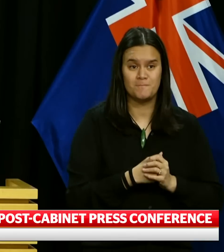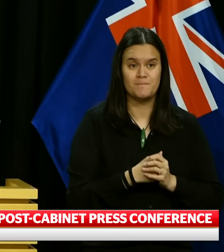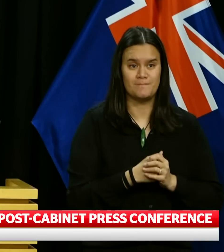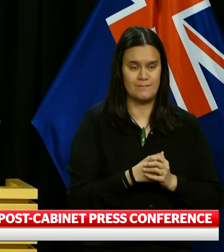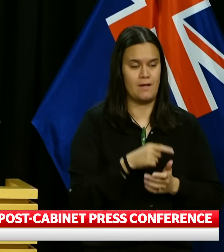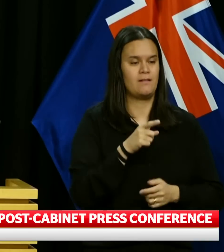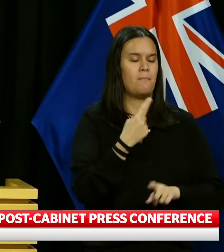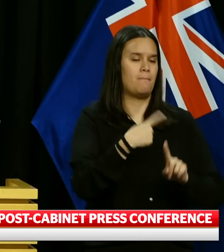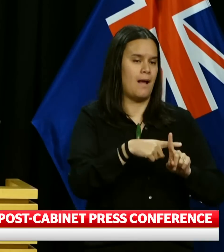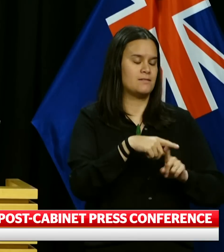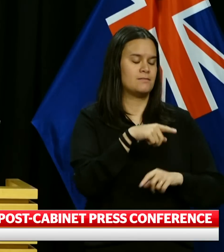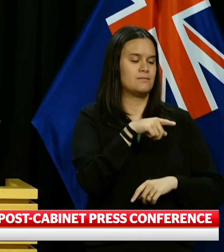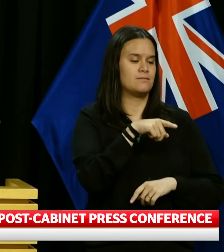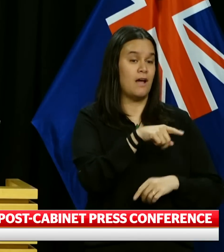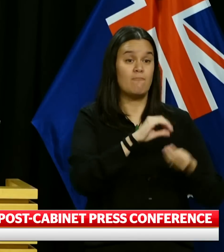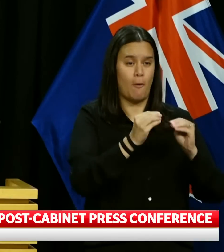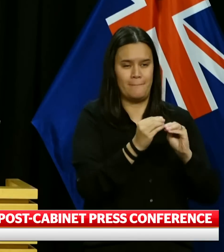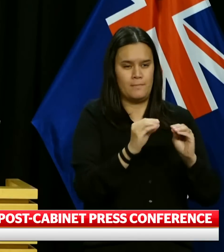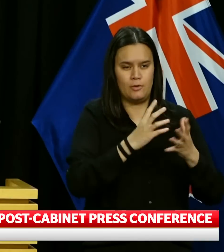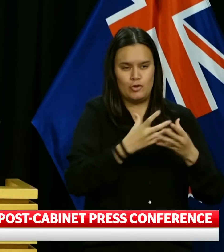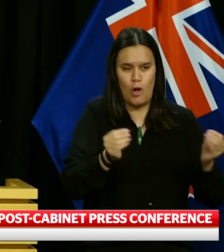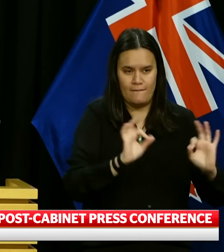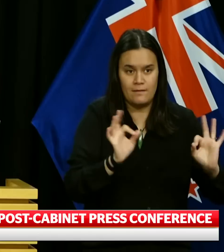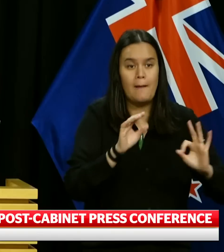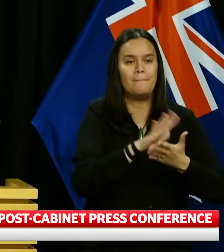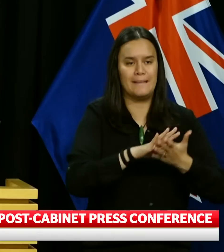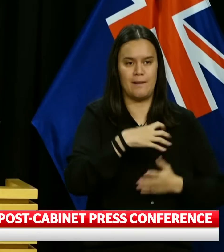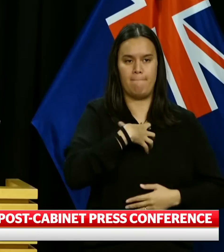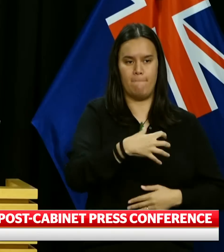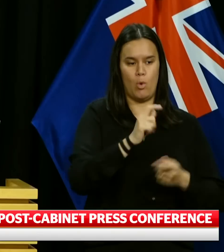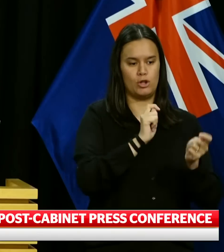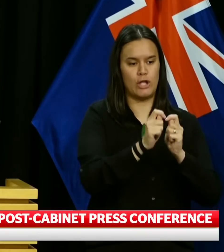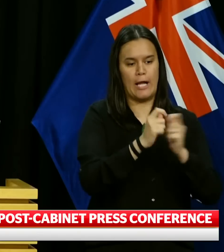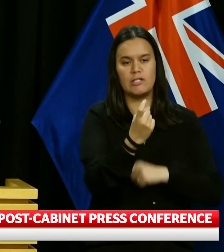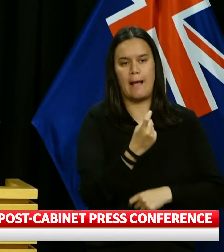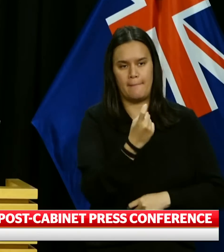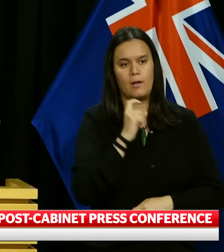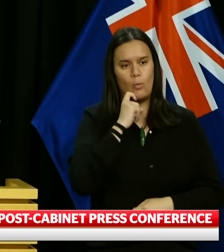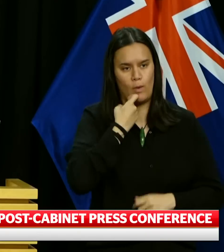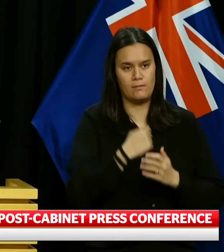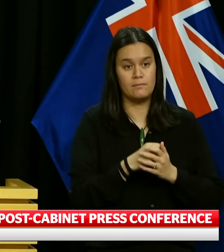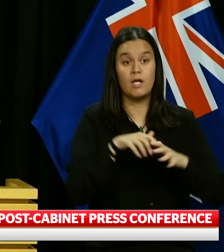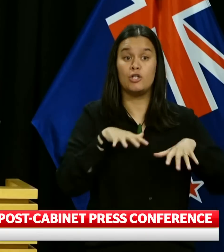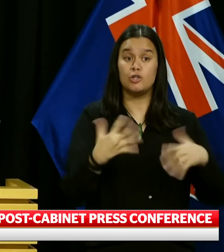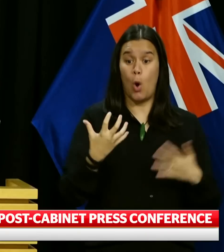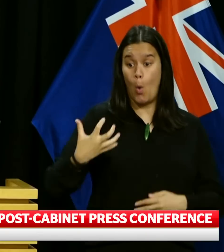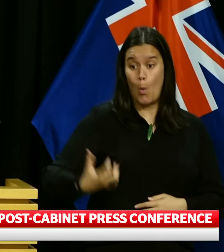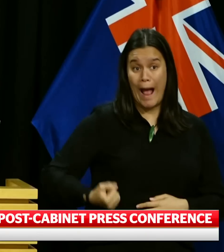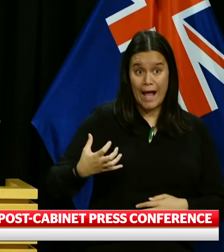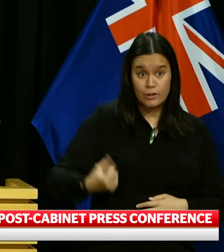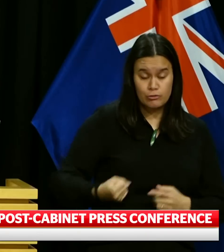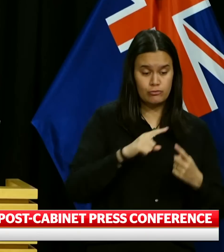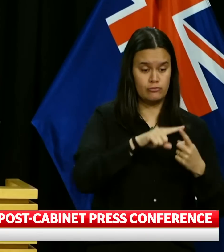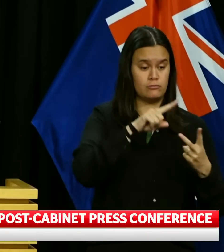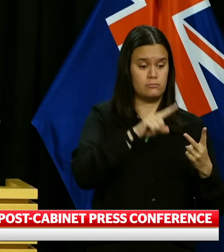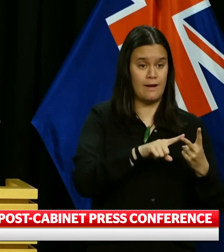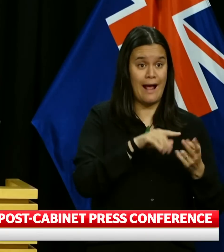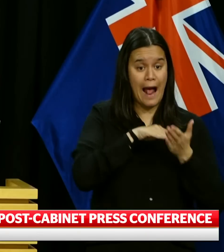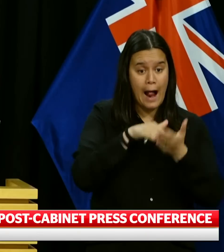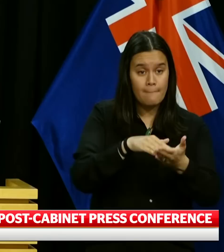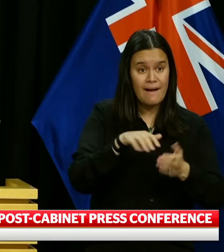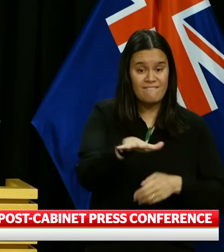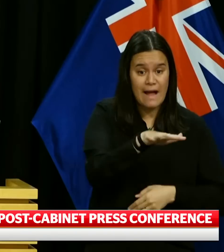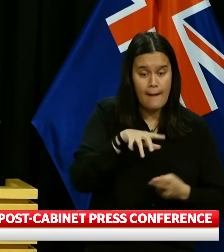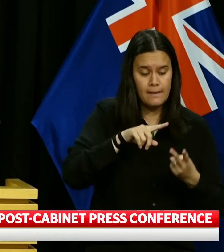about today. Our focus is clearly on the issues that matter: growing wages, helping families to get ahead, and bread and